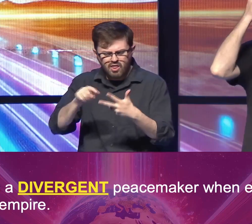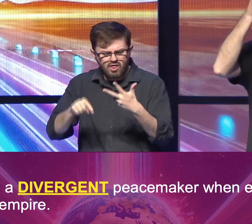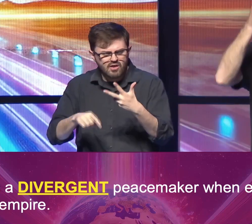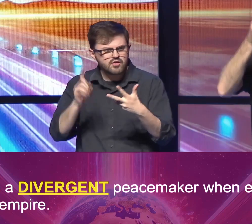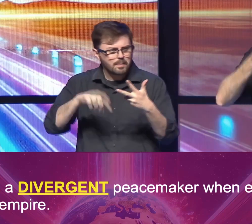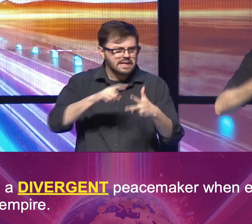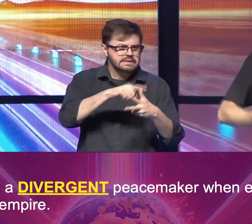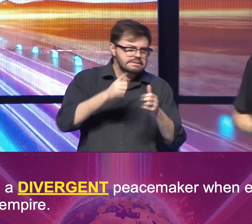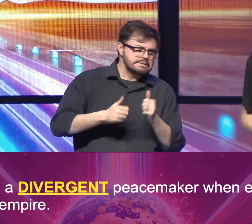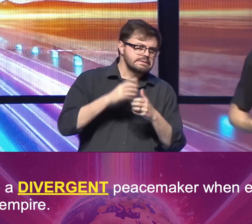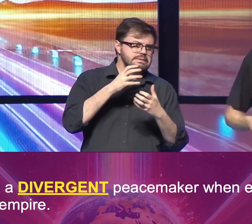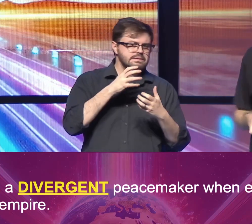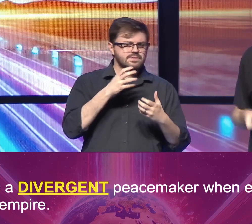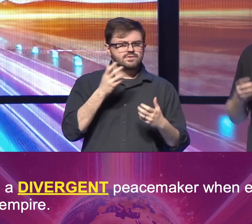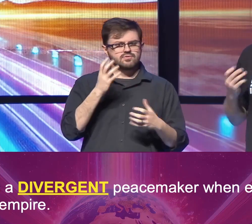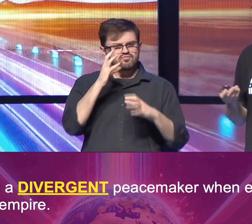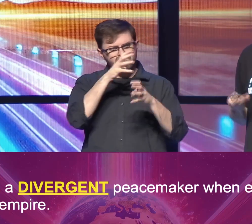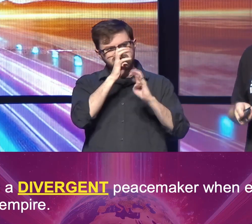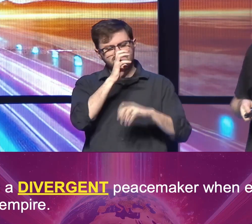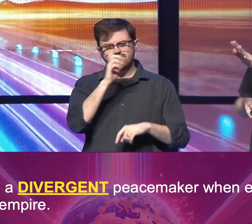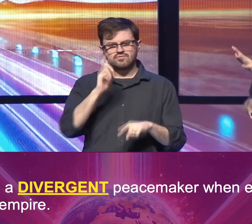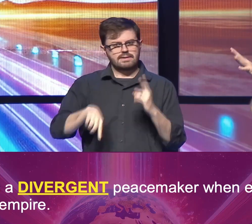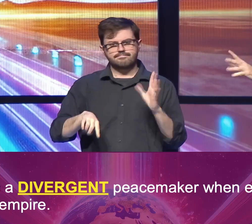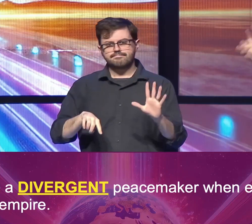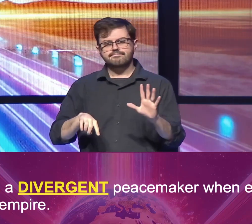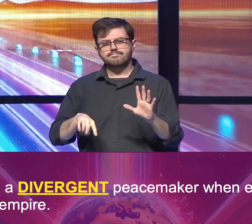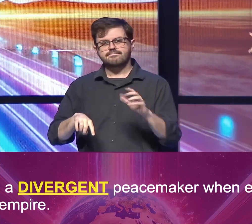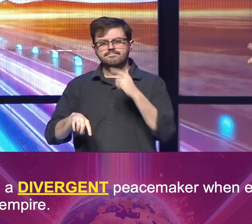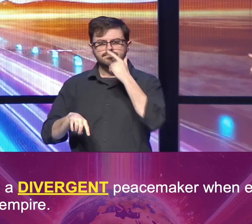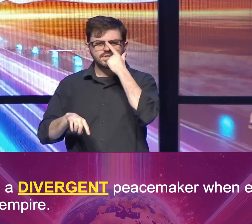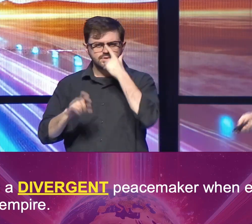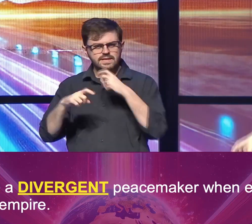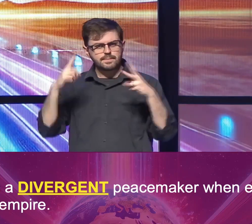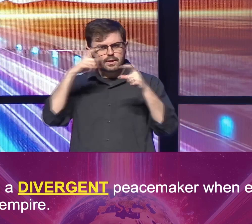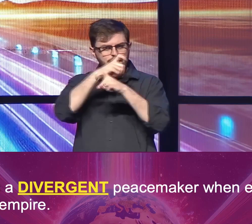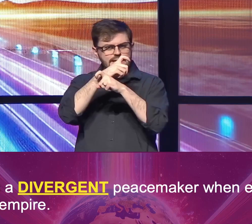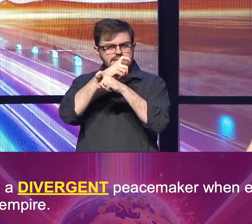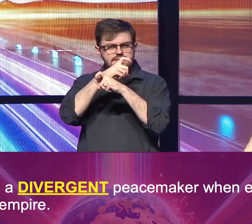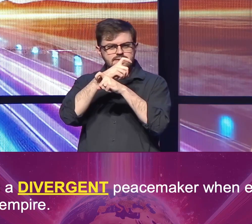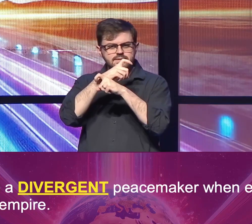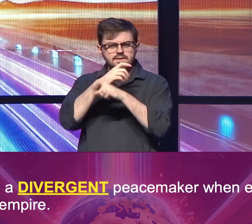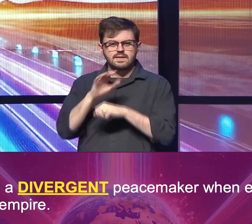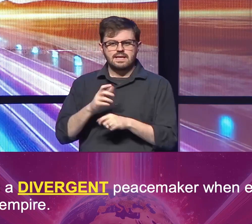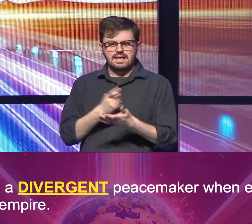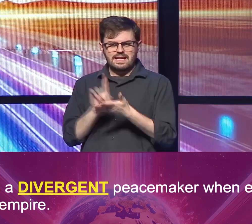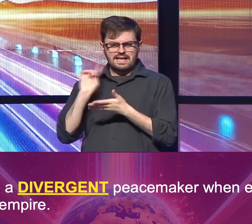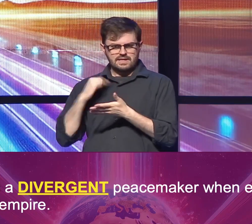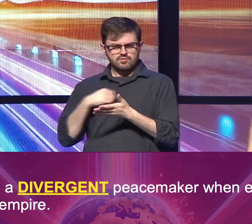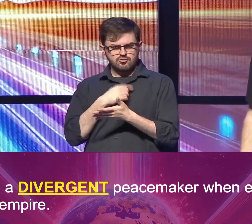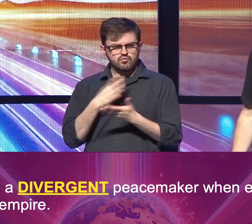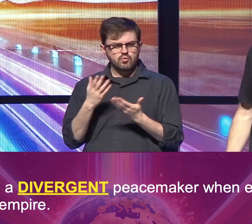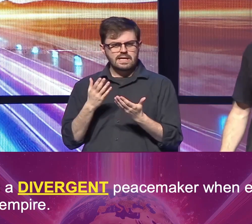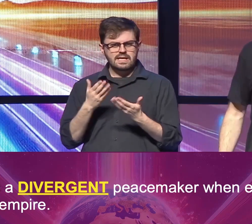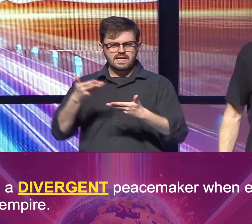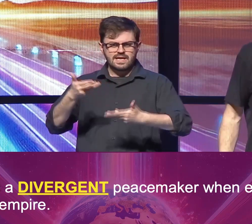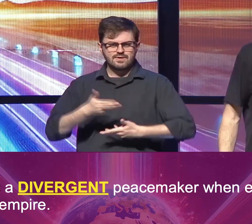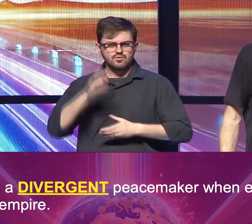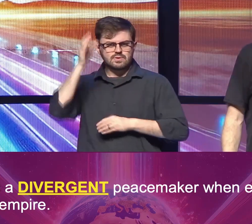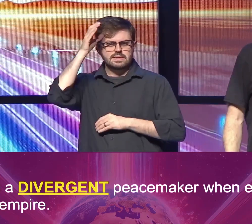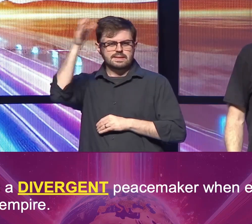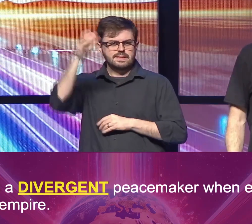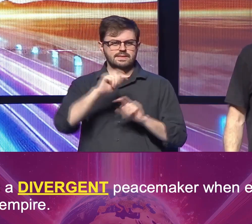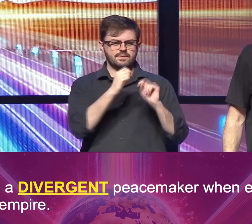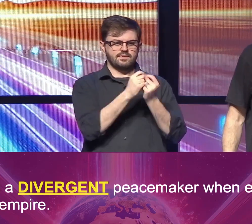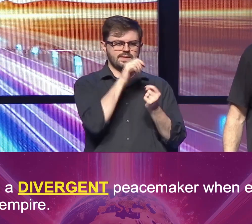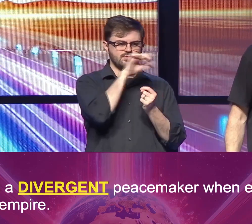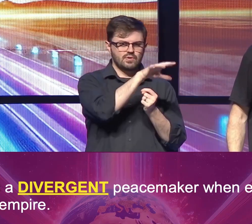you're engaging the complexity of empire. So here's what this means. Last week we talked about Team Dragon and Team Lamb, right? And how many of you recognize